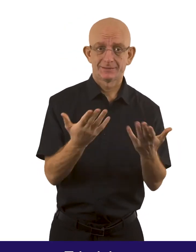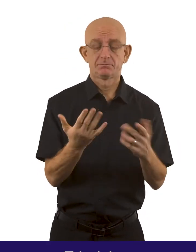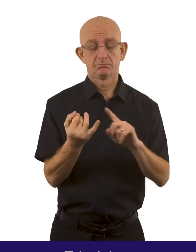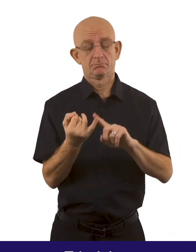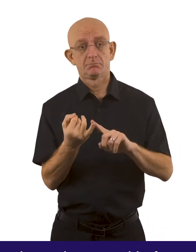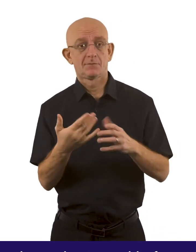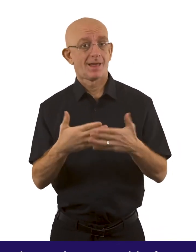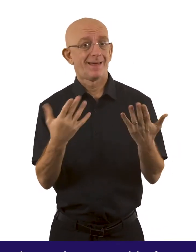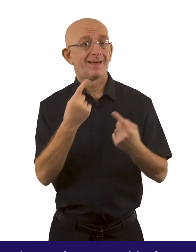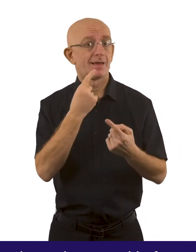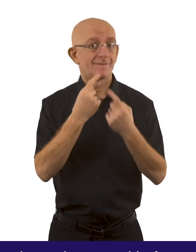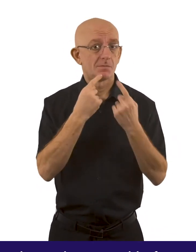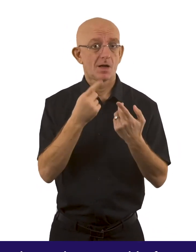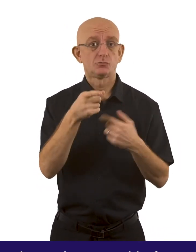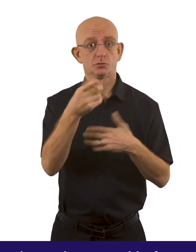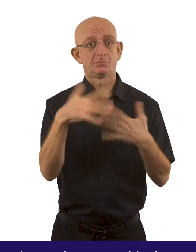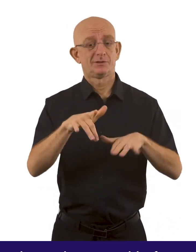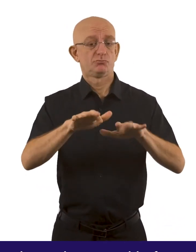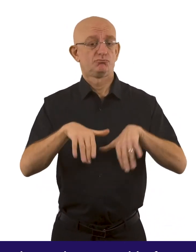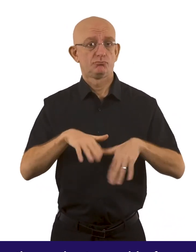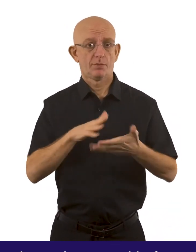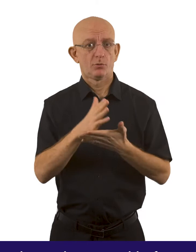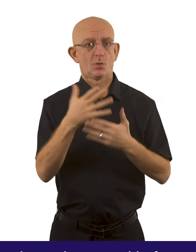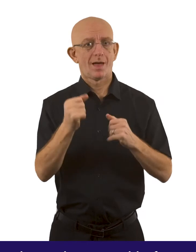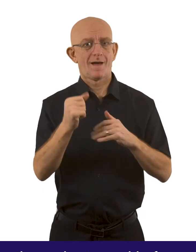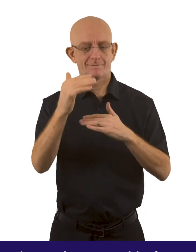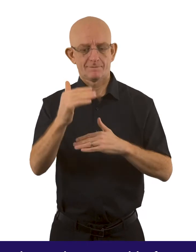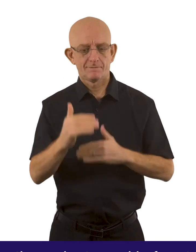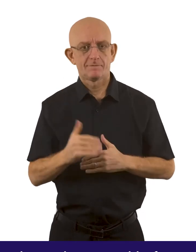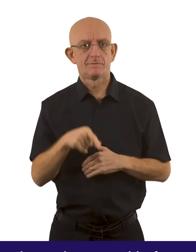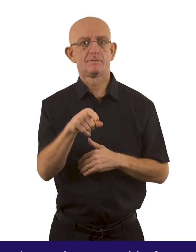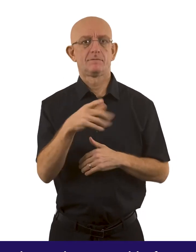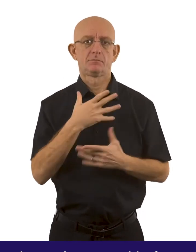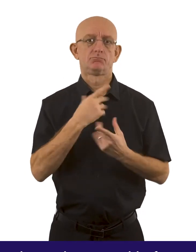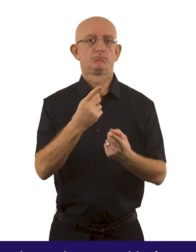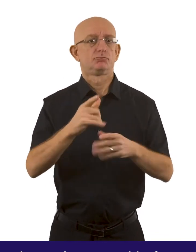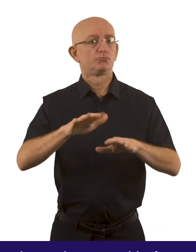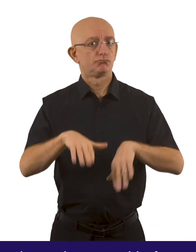ethnicity, any information volunteered in free text boxes.